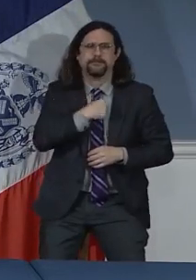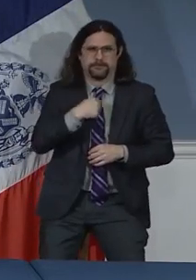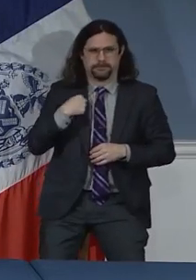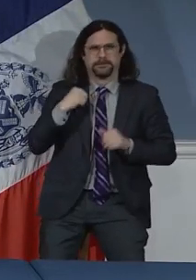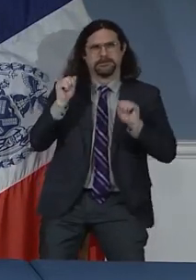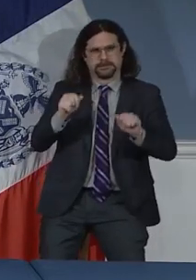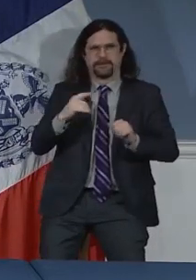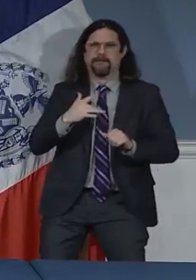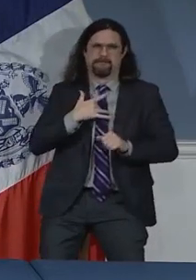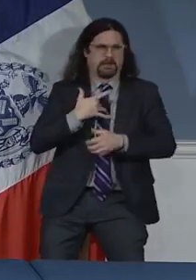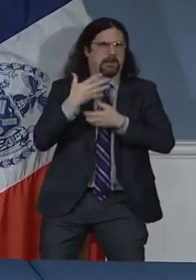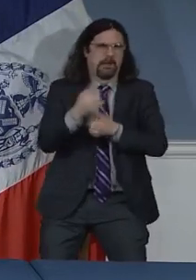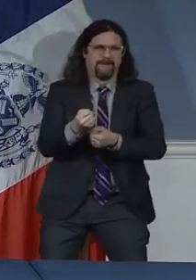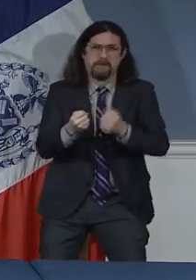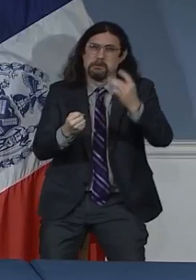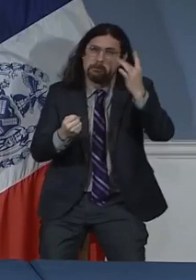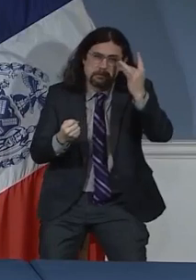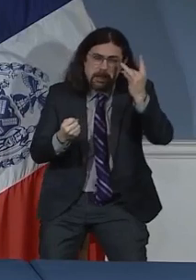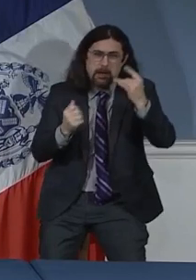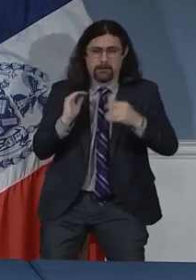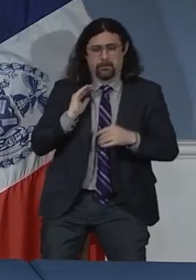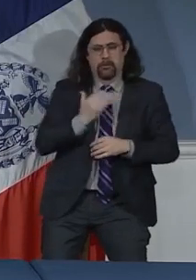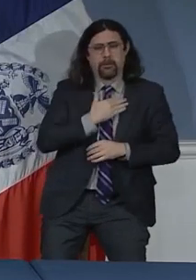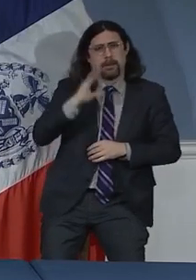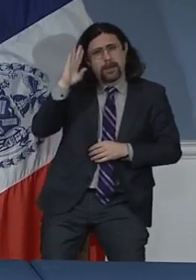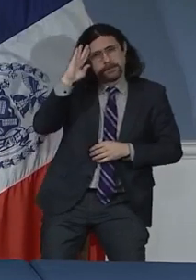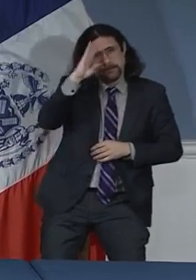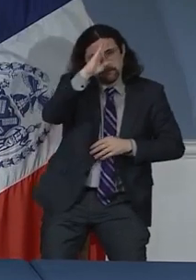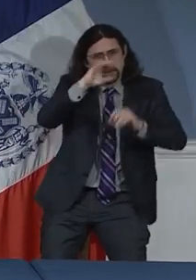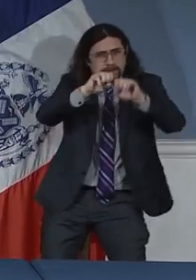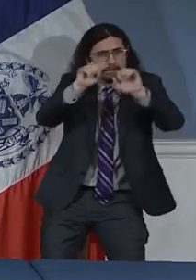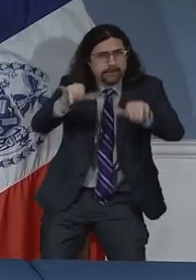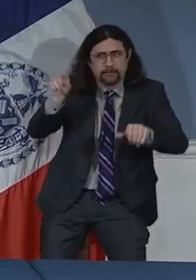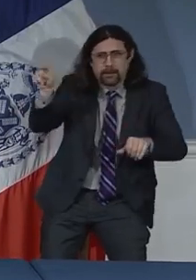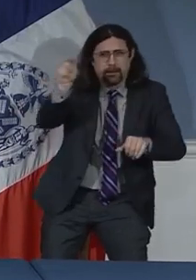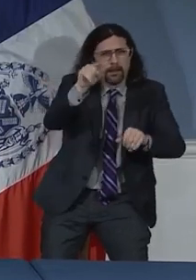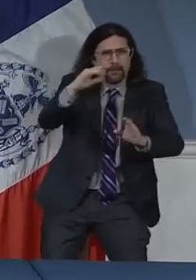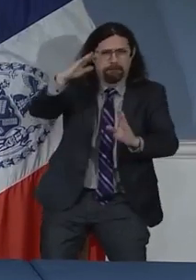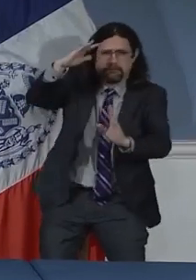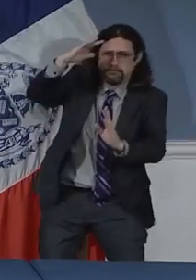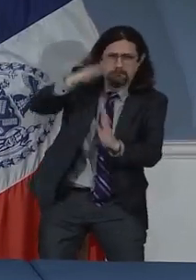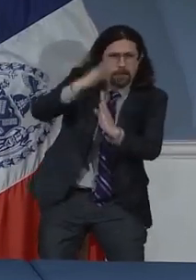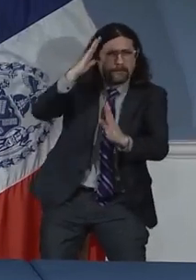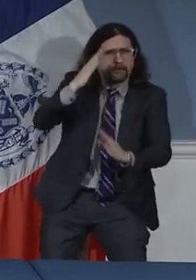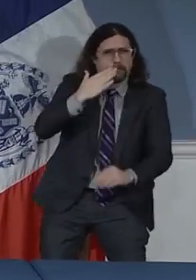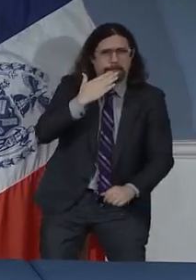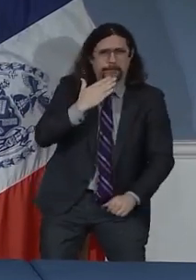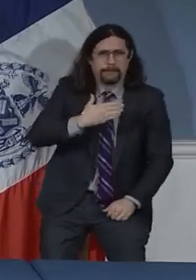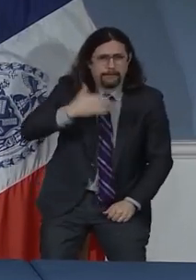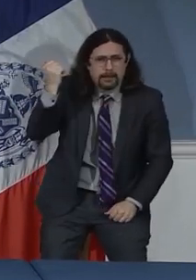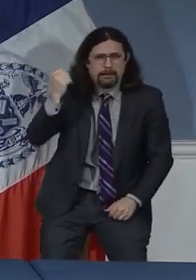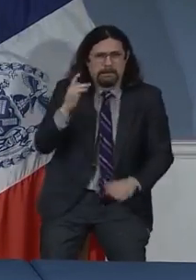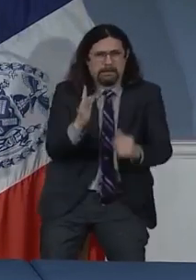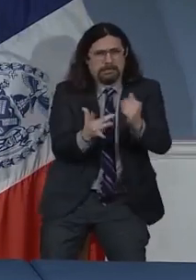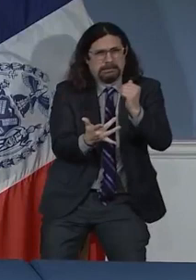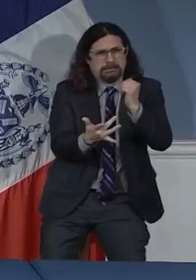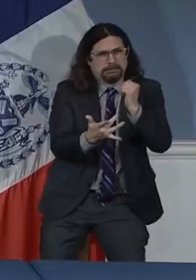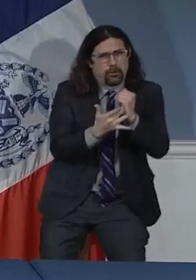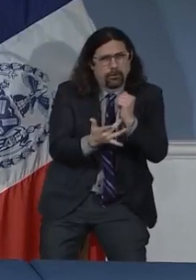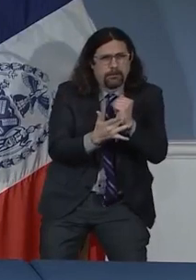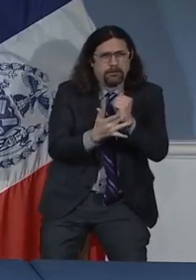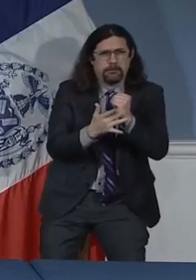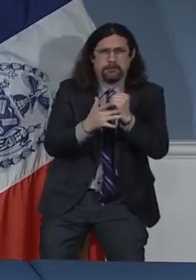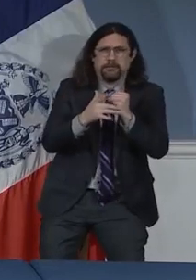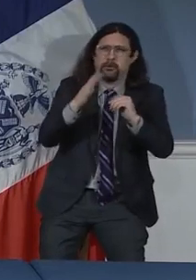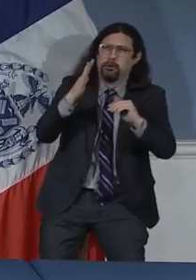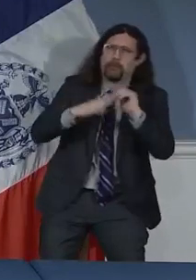all the people who work in our healthcare facilities, the lab techs, everyone who works in our facilities. There's literally no